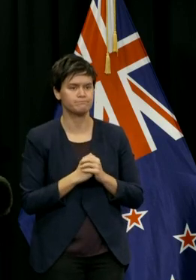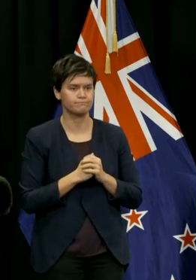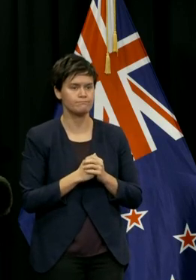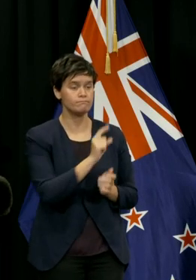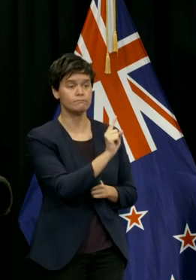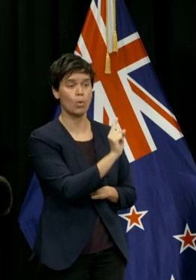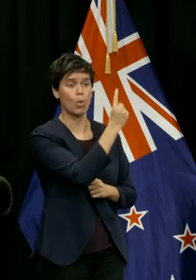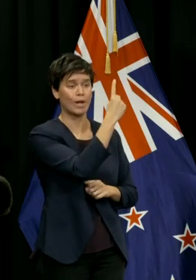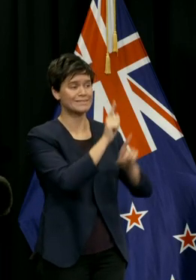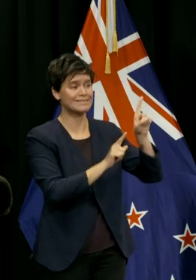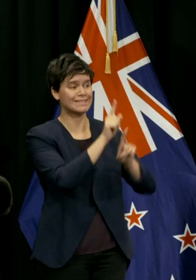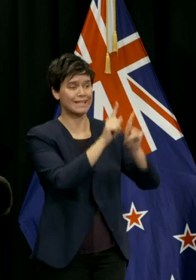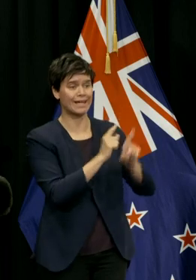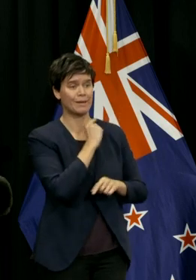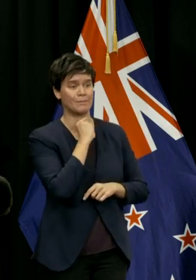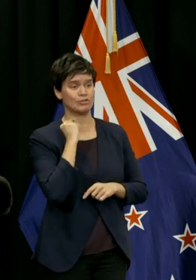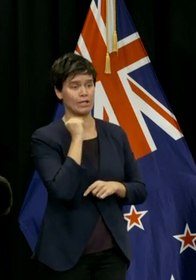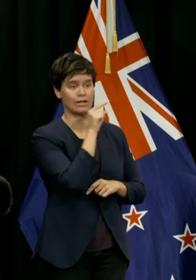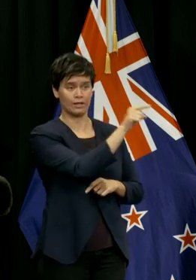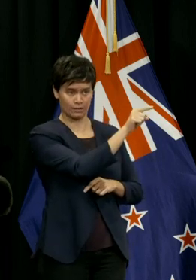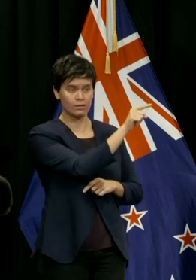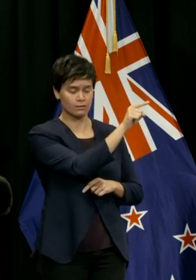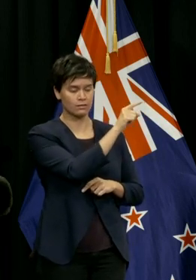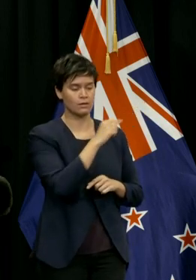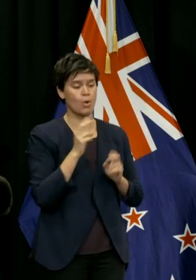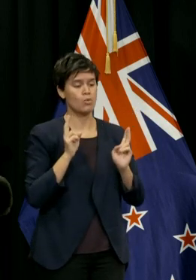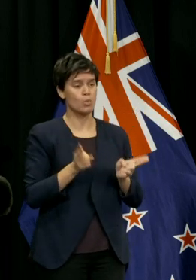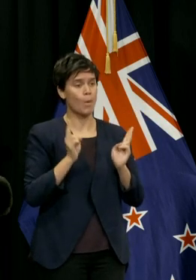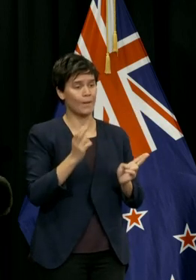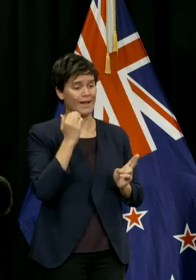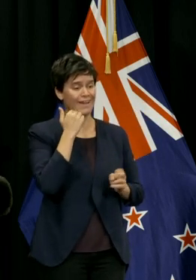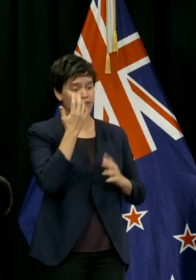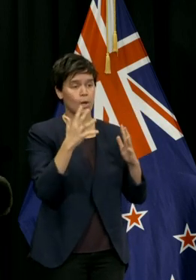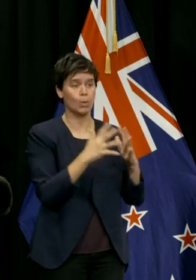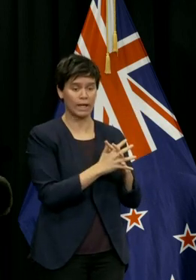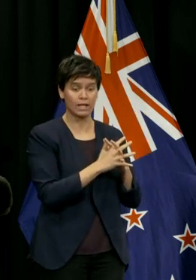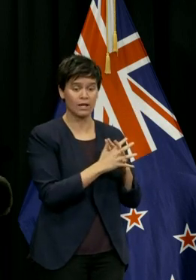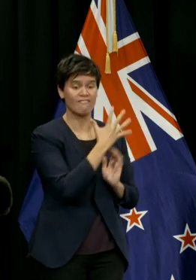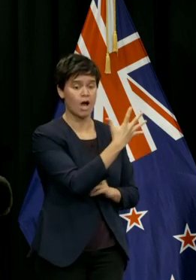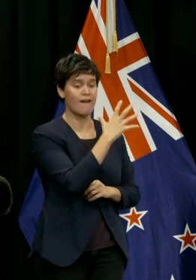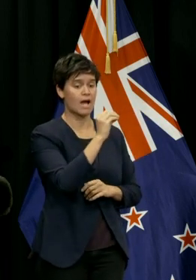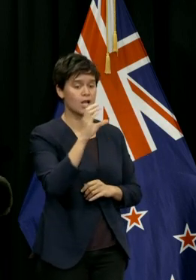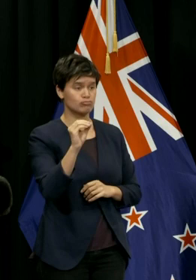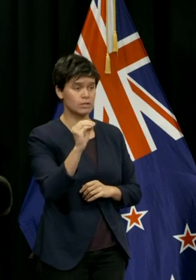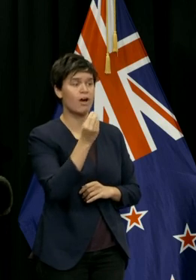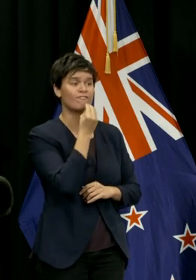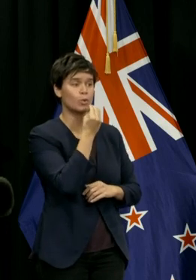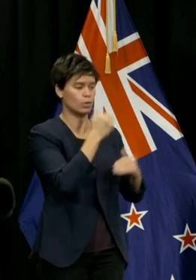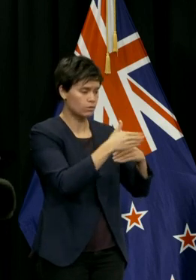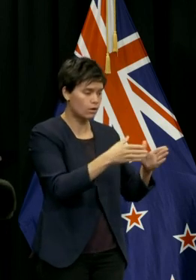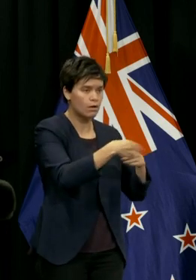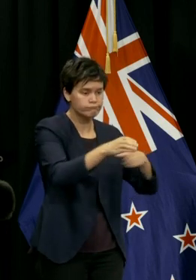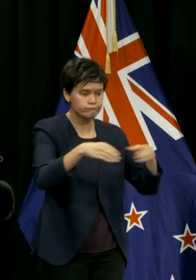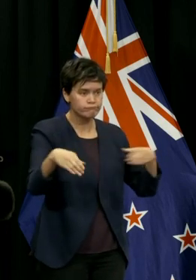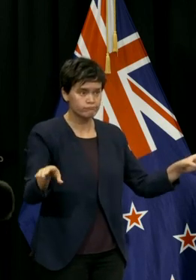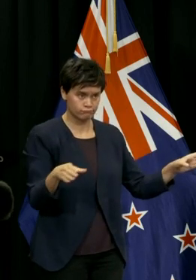Auckland City Mission, for instance, who usually do around 500 food parcels per week, had a 50% increase in demand from Friday through